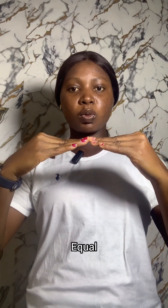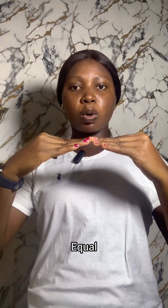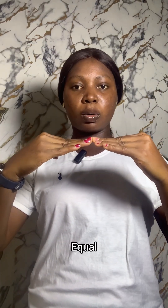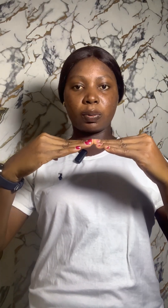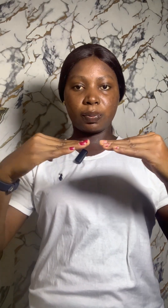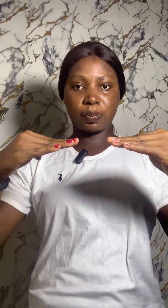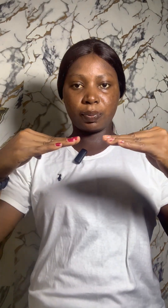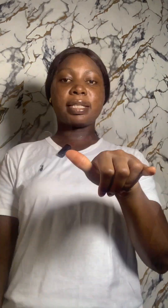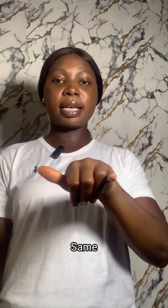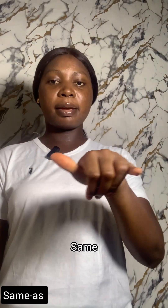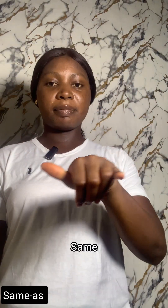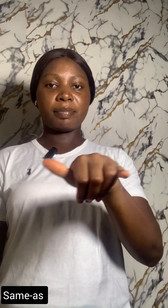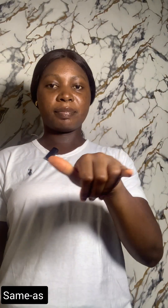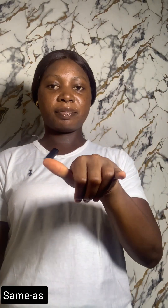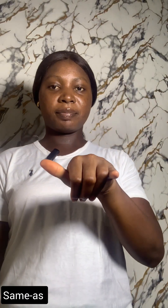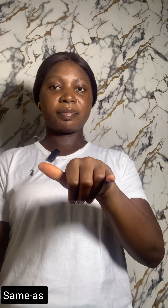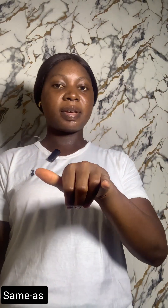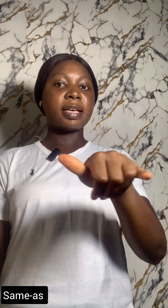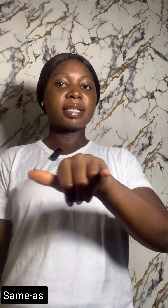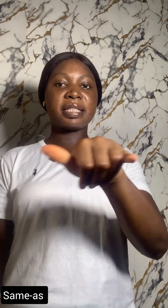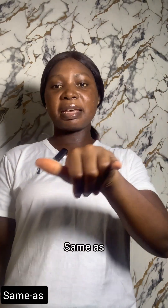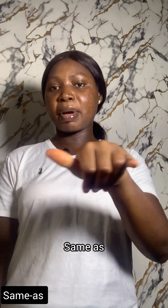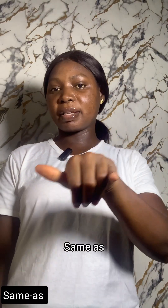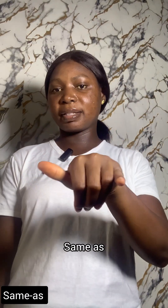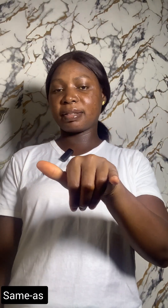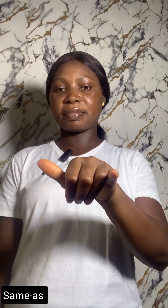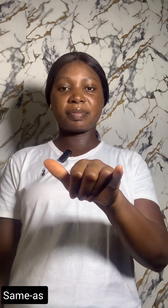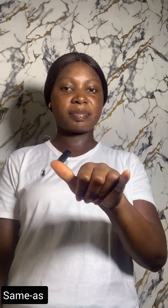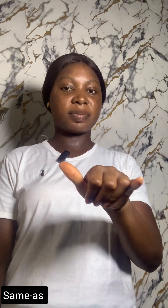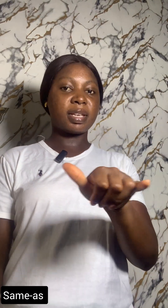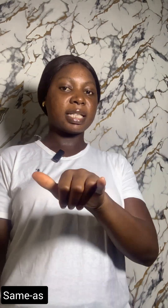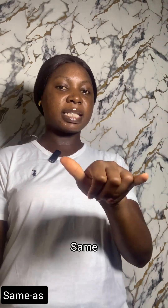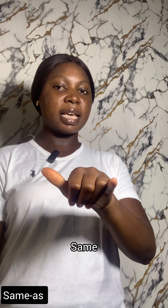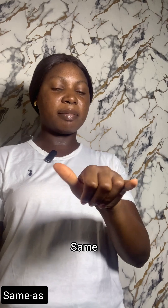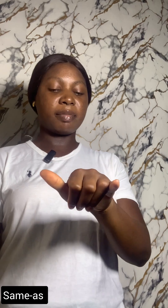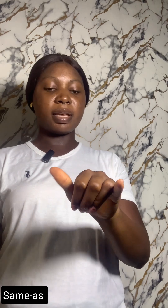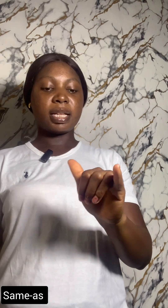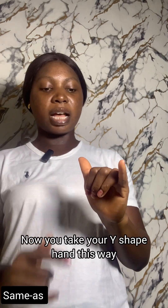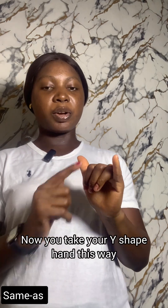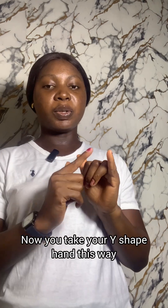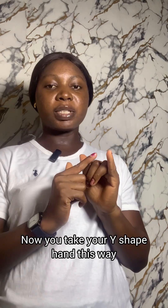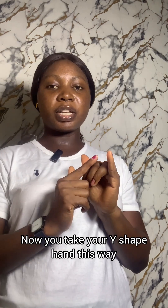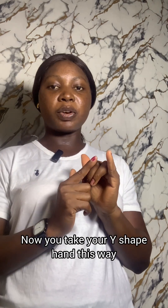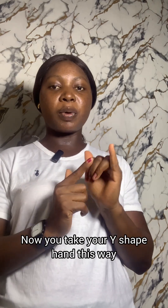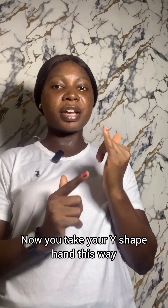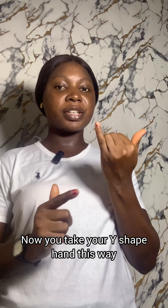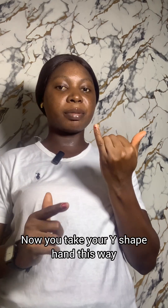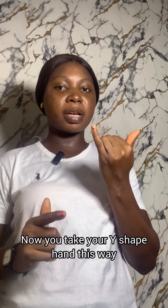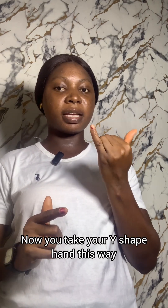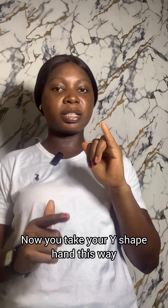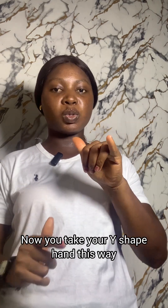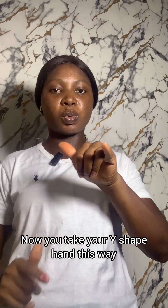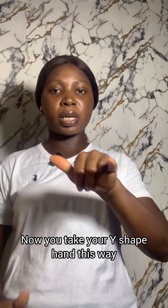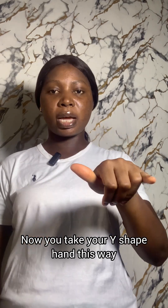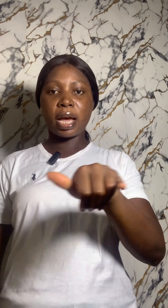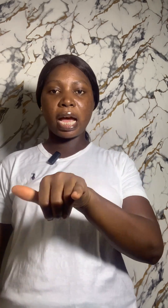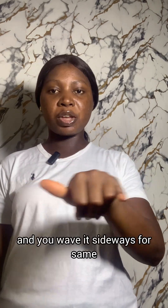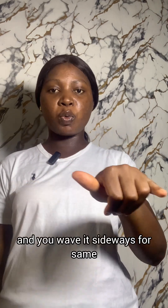equal, same, same as, same. Now you take your Y-shaped hand this way and you wave